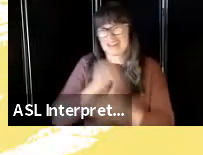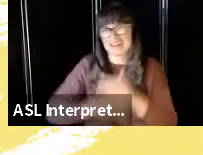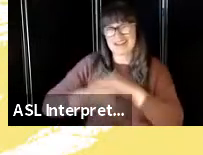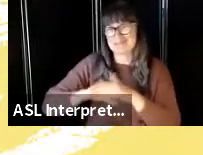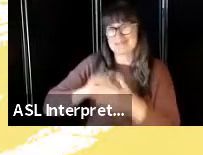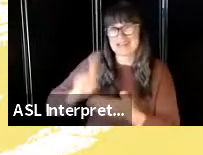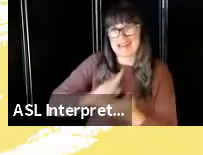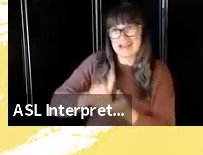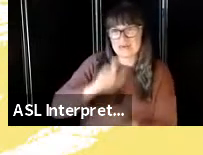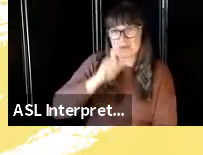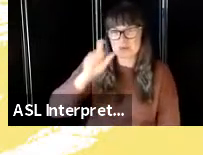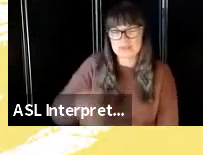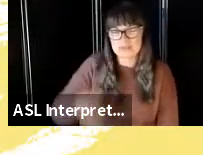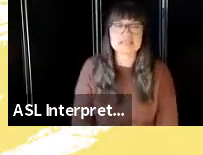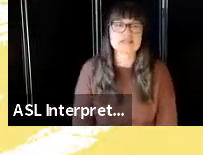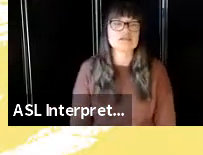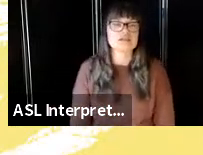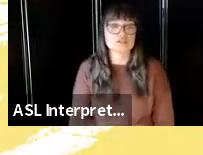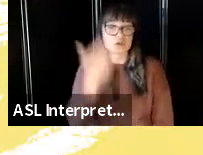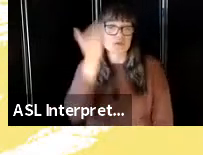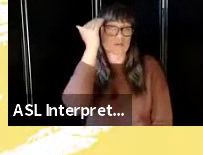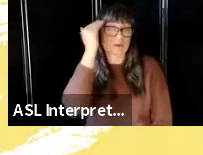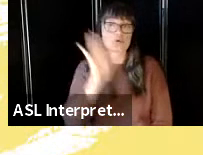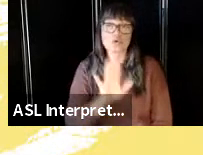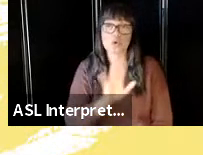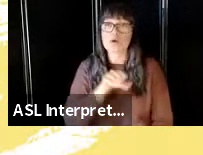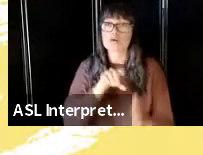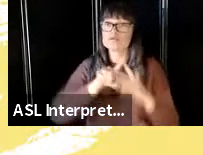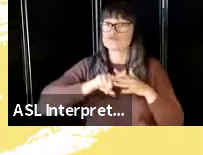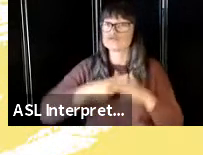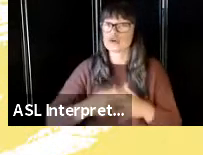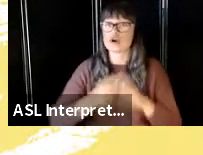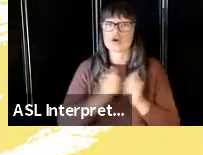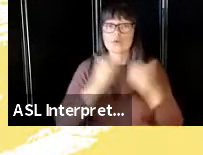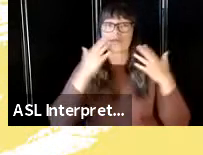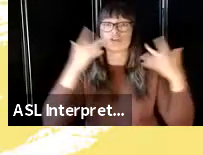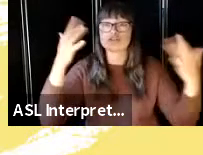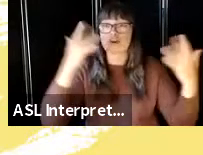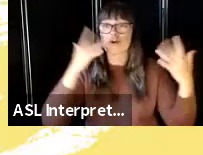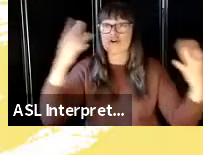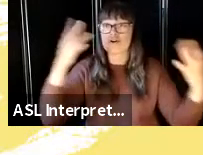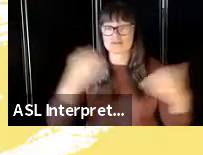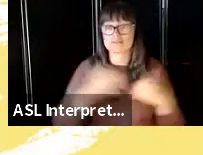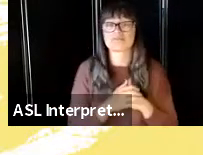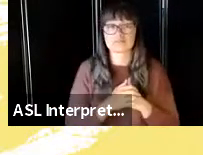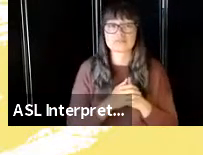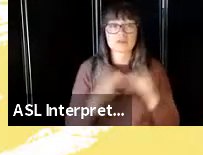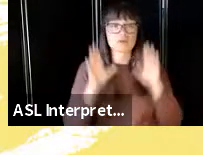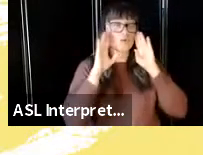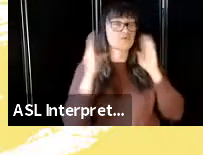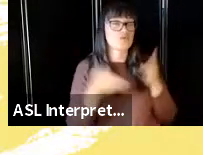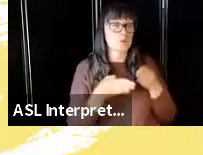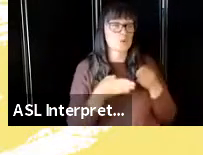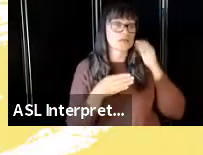hour. So be mindful of your application into song. Remember that your focus is always really on